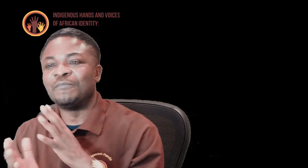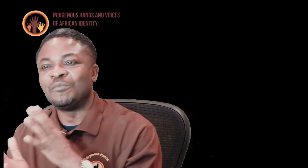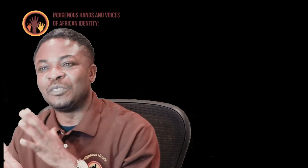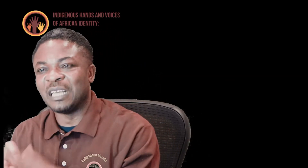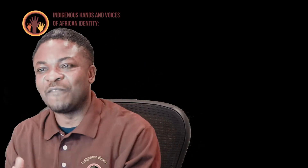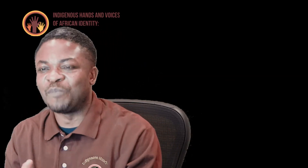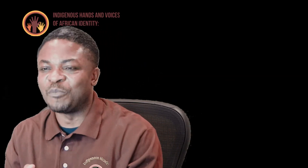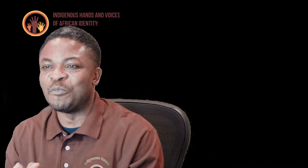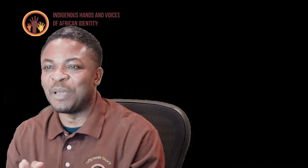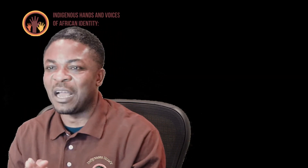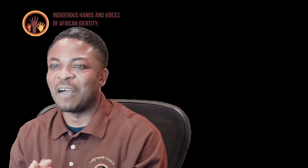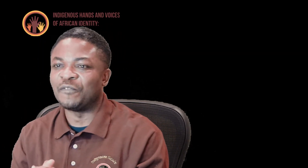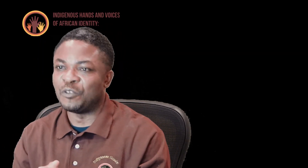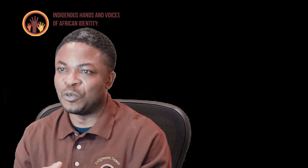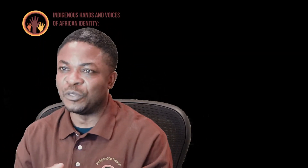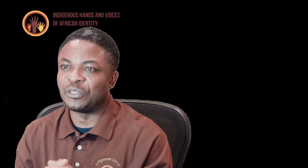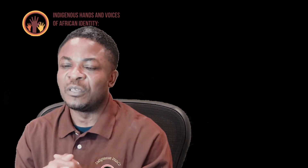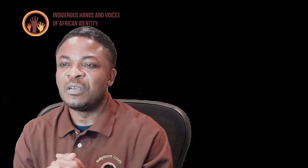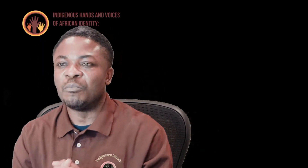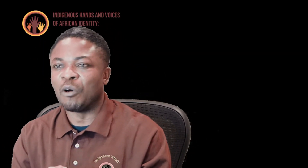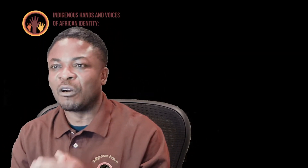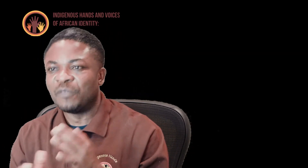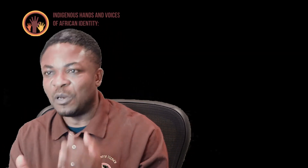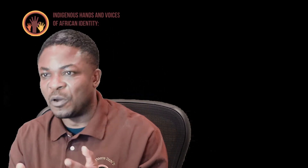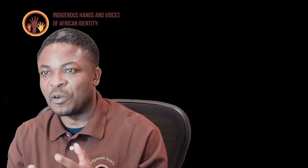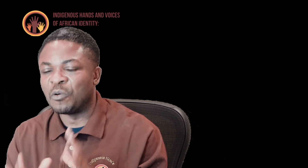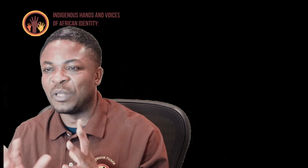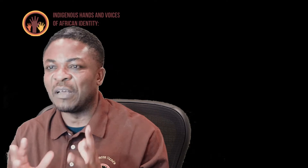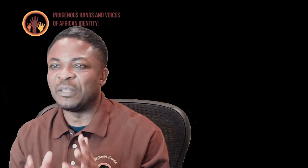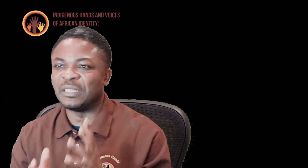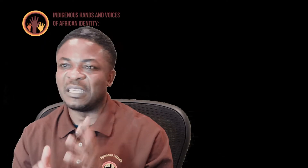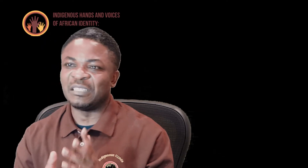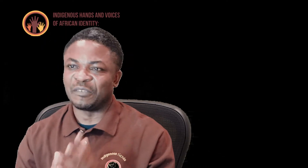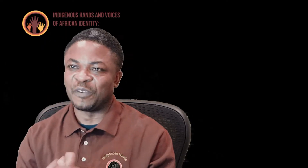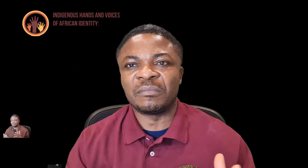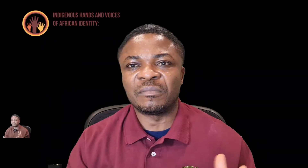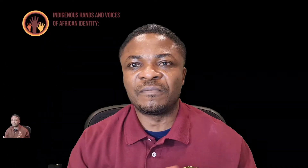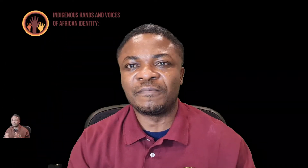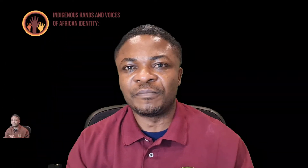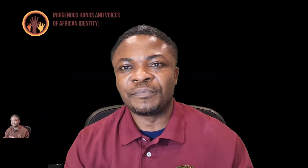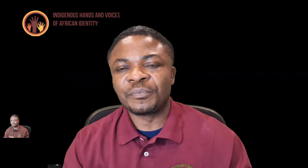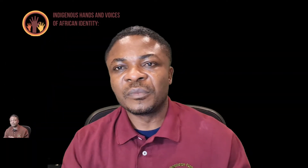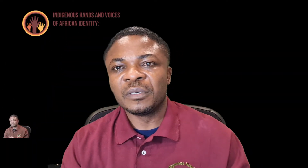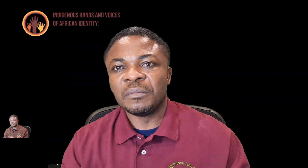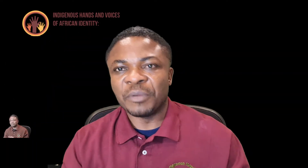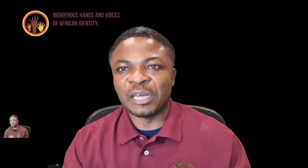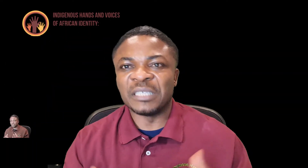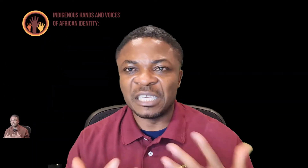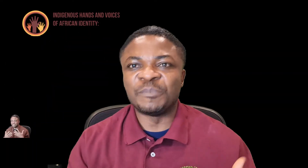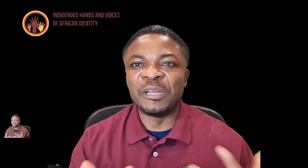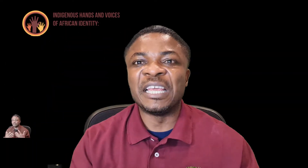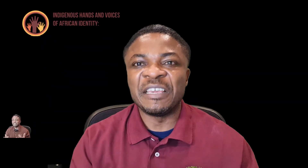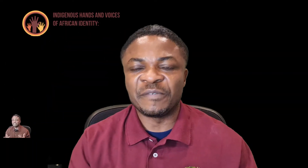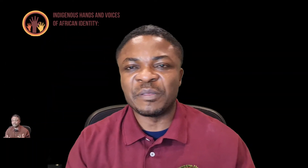the deaf people may have used more of the local without this interference, because it is believed